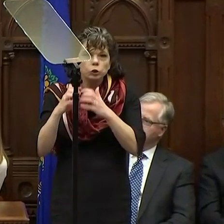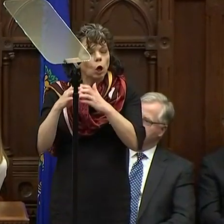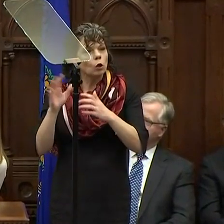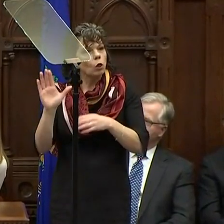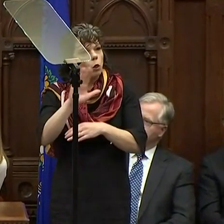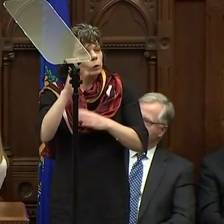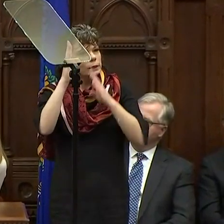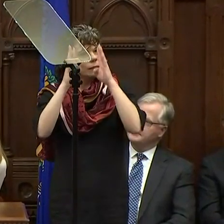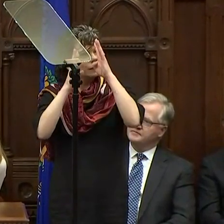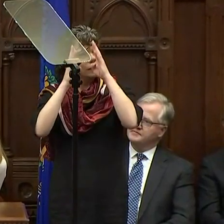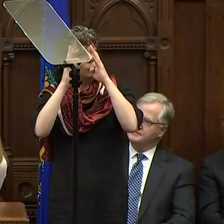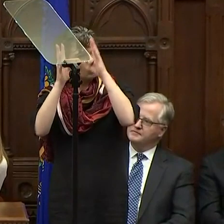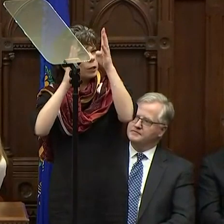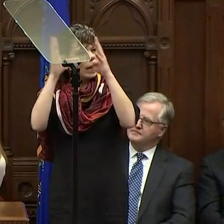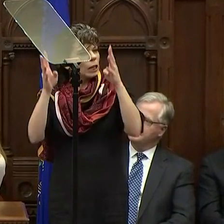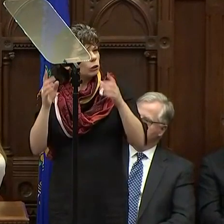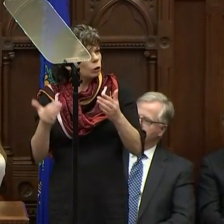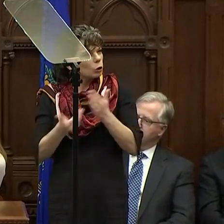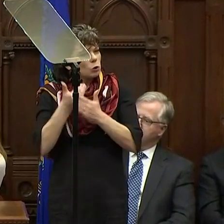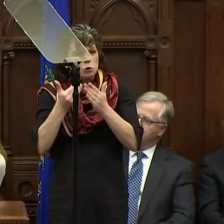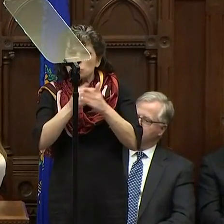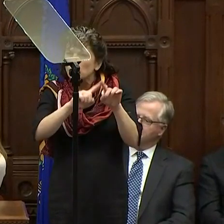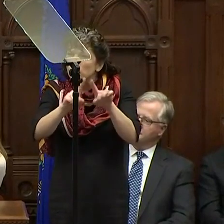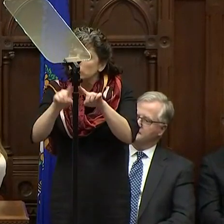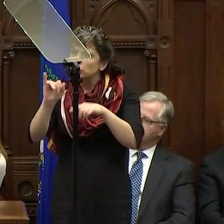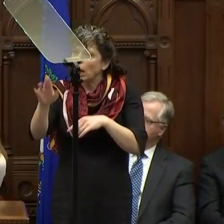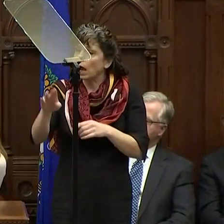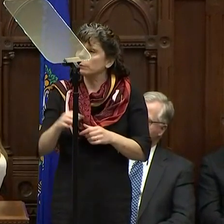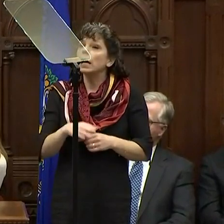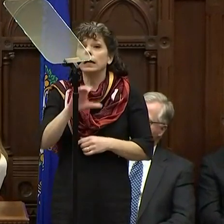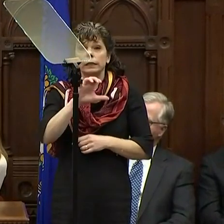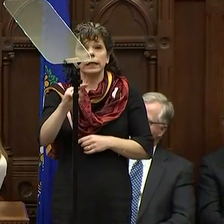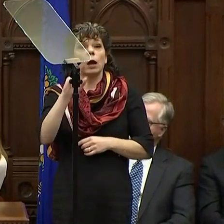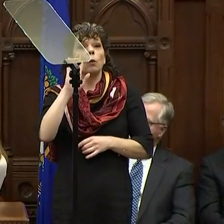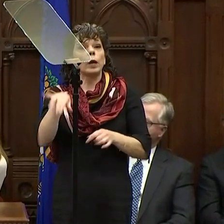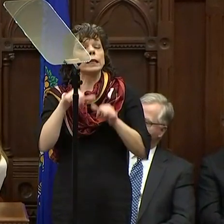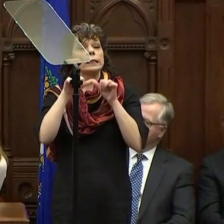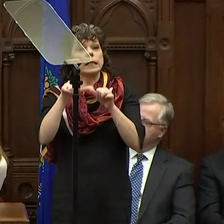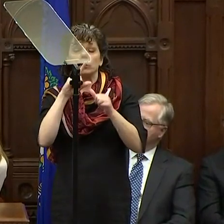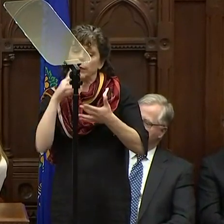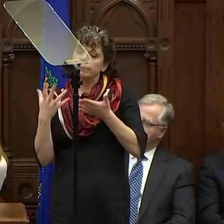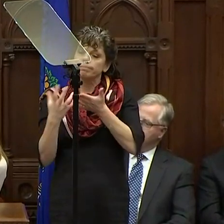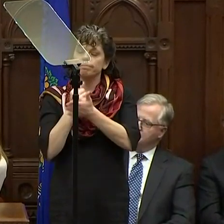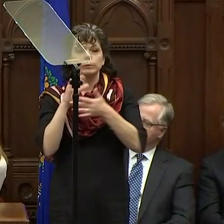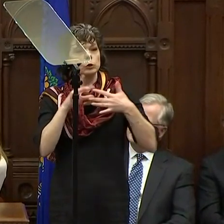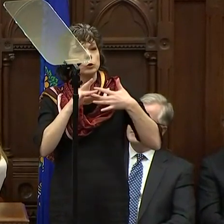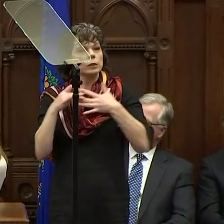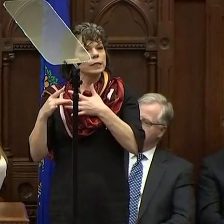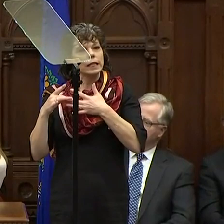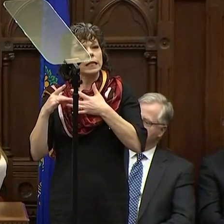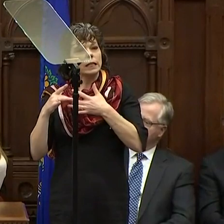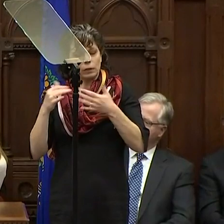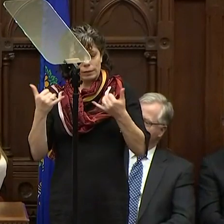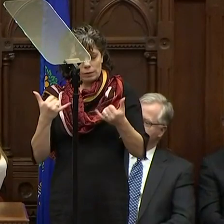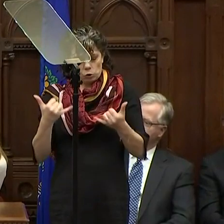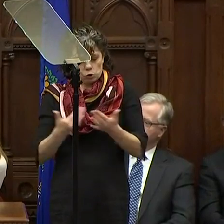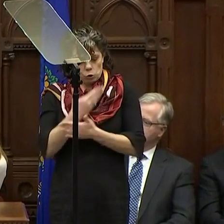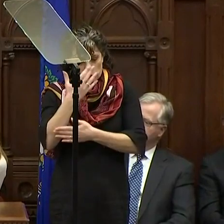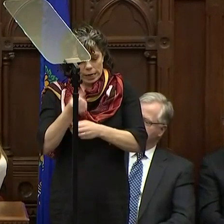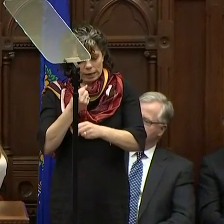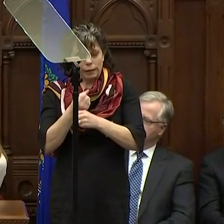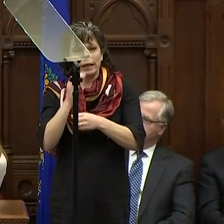of thousands of new green jobs. And Connecticut will continue to take the lead in New England and beyond as we set a firm timeline